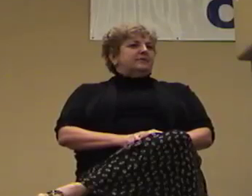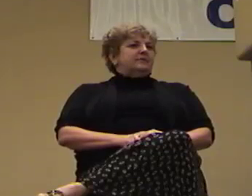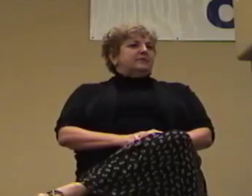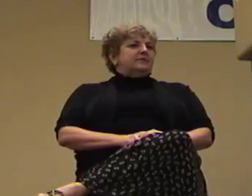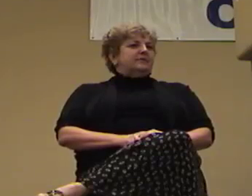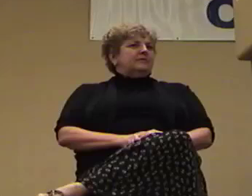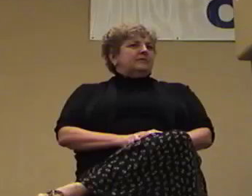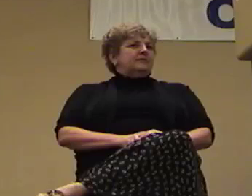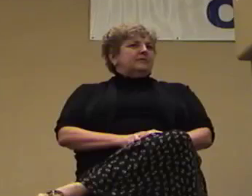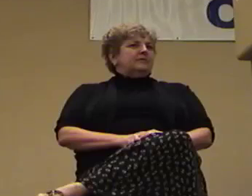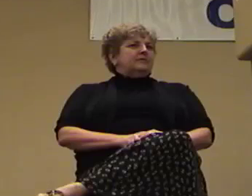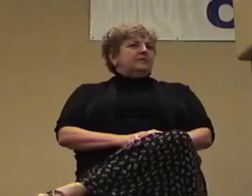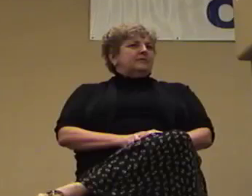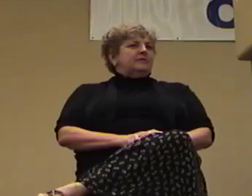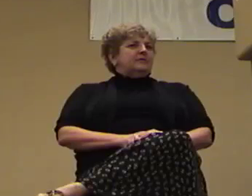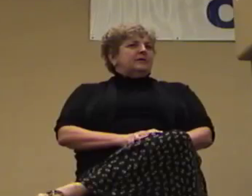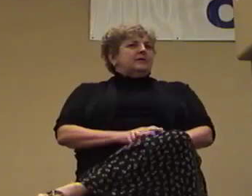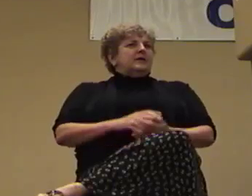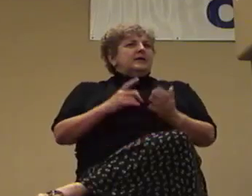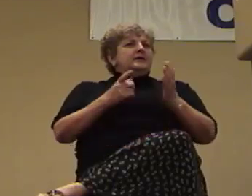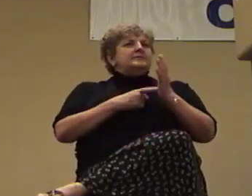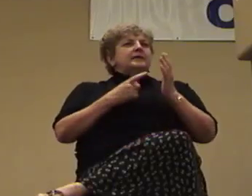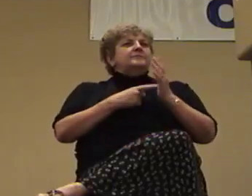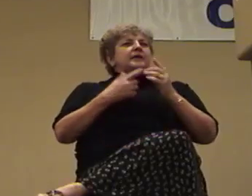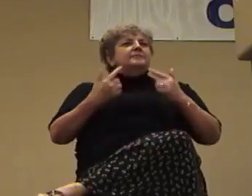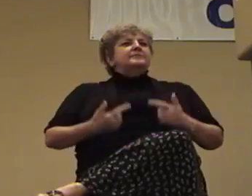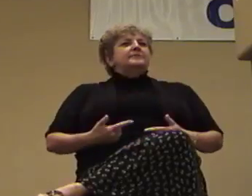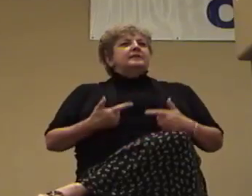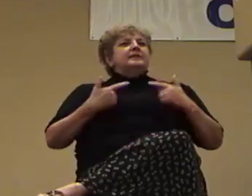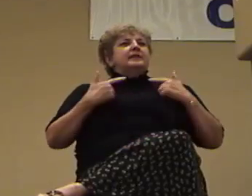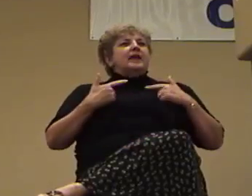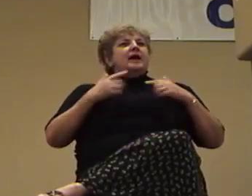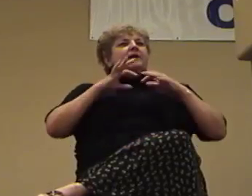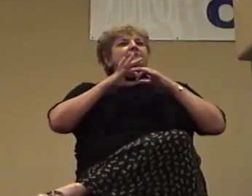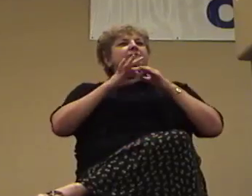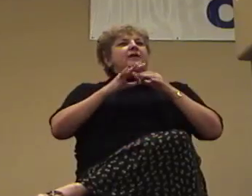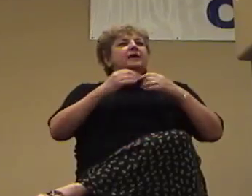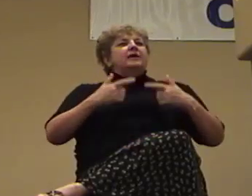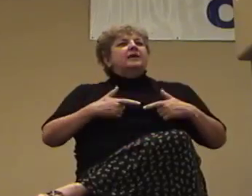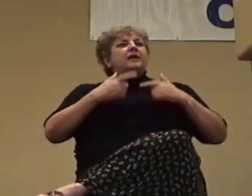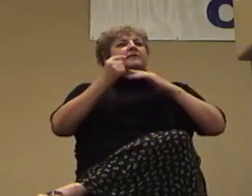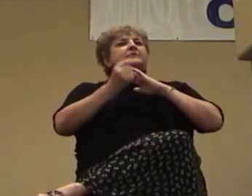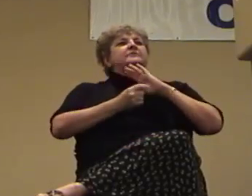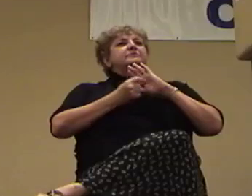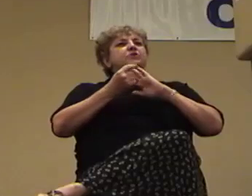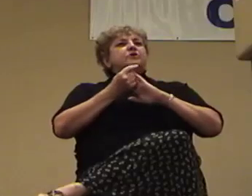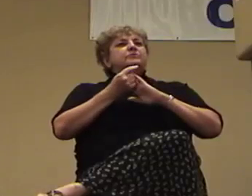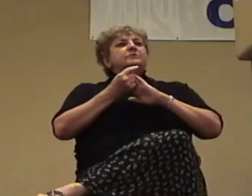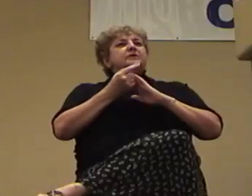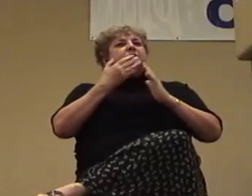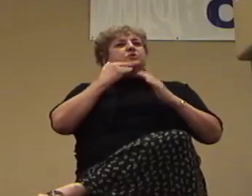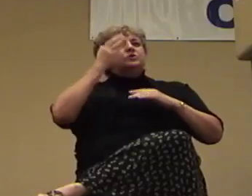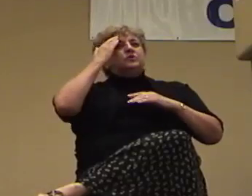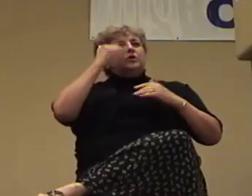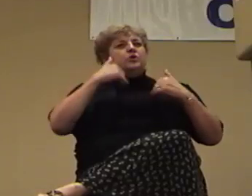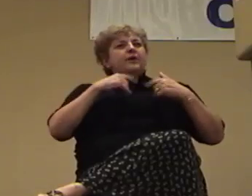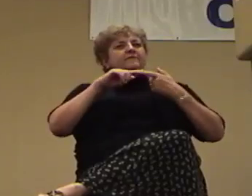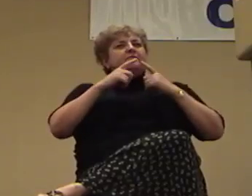Sometimes life on life's terms can suck big time. You know what I mean? It's good to know you have a friend in the corner. Like, I don't take those